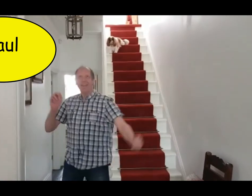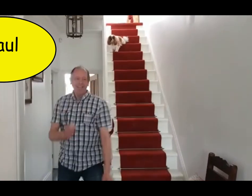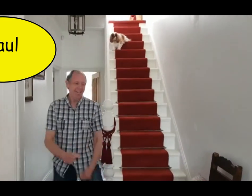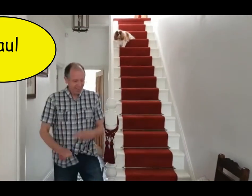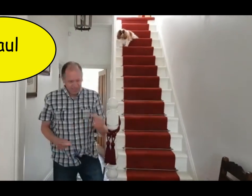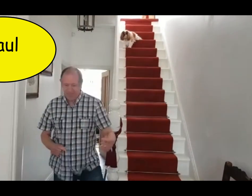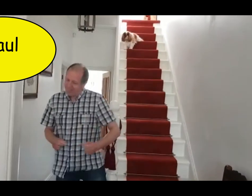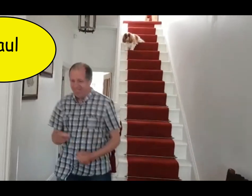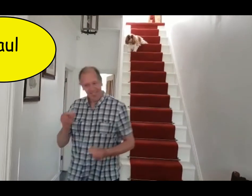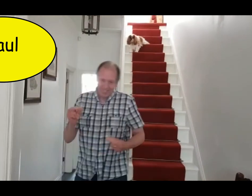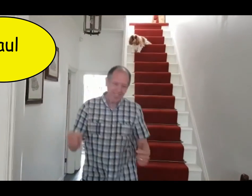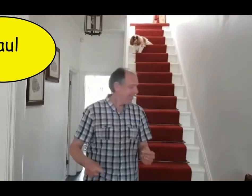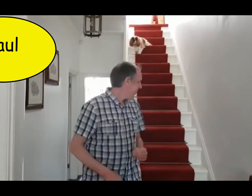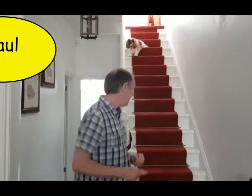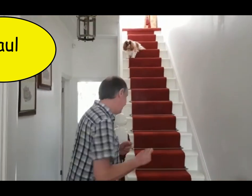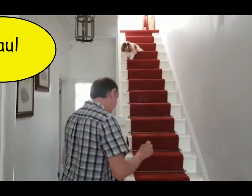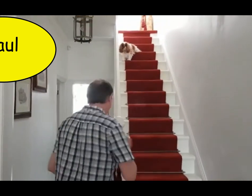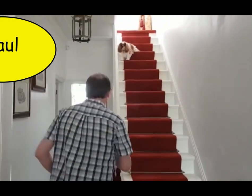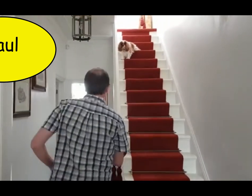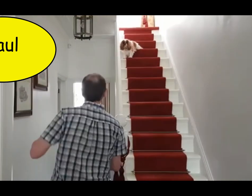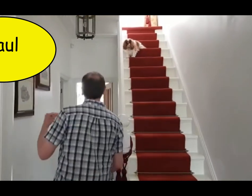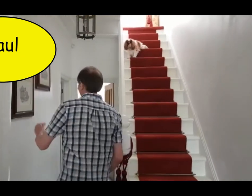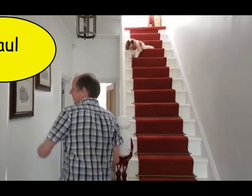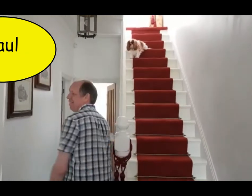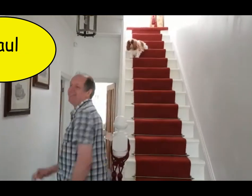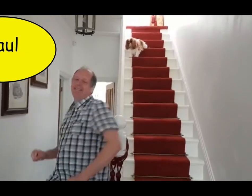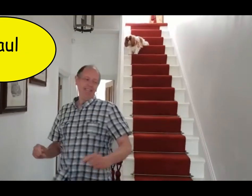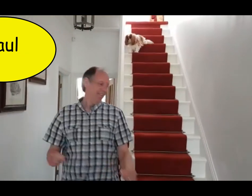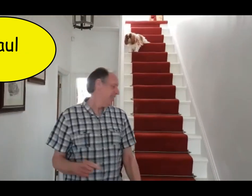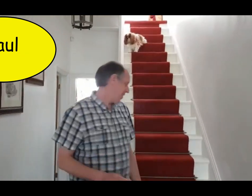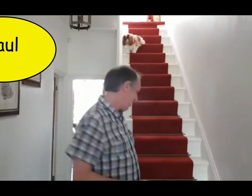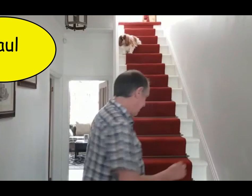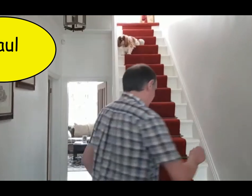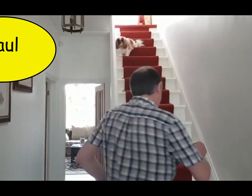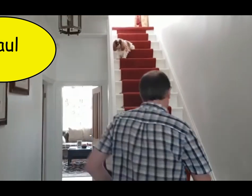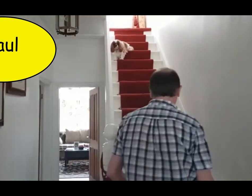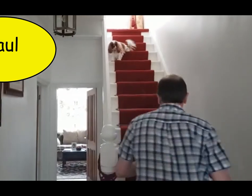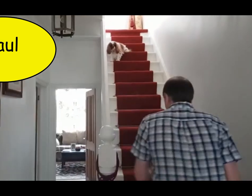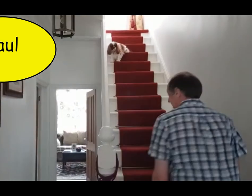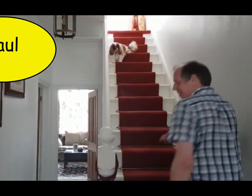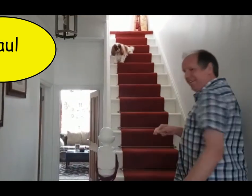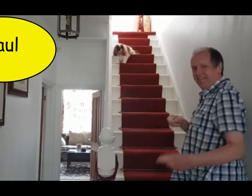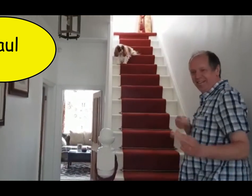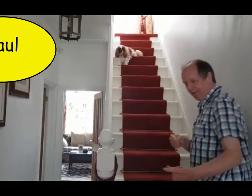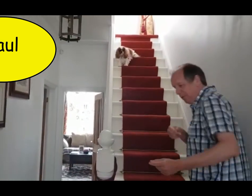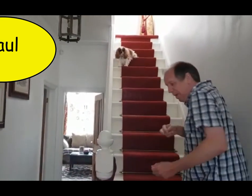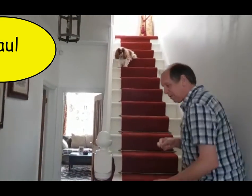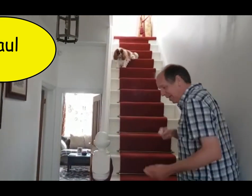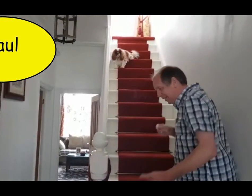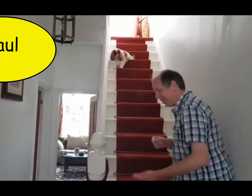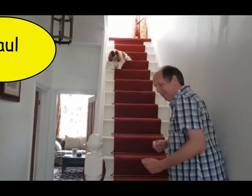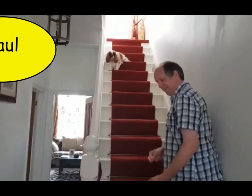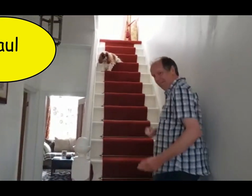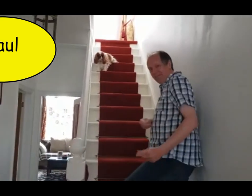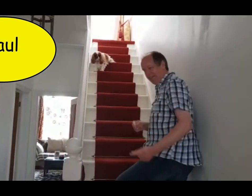if you feel